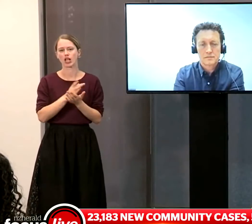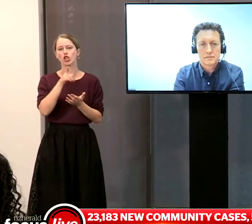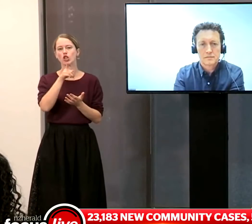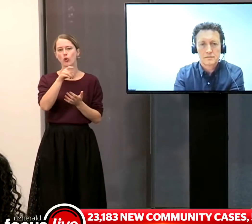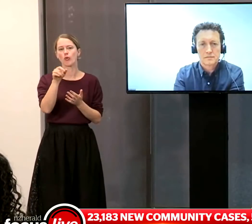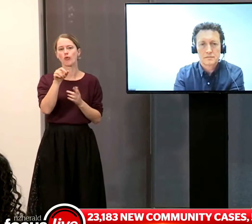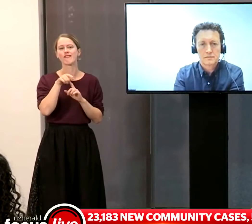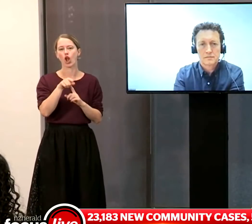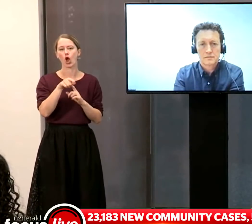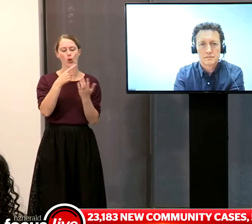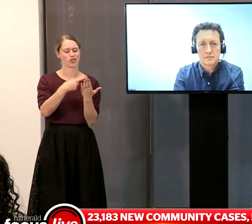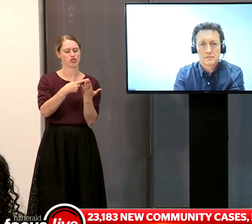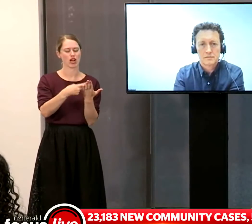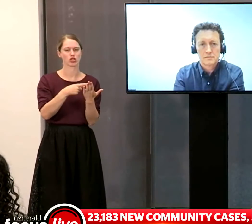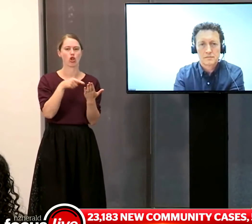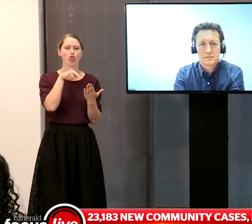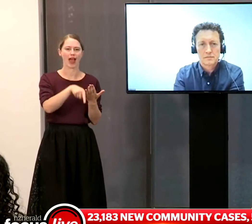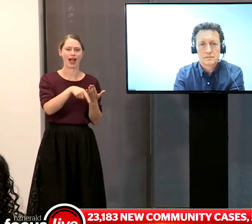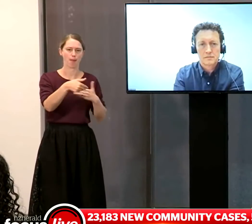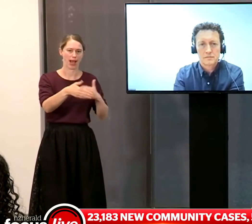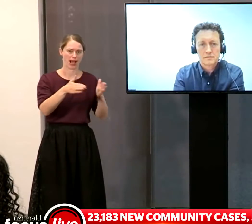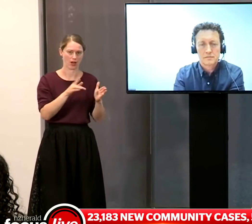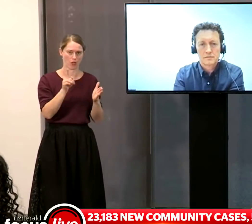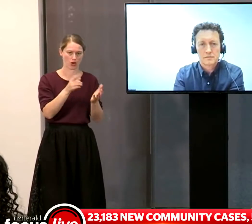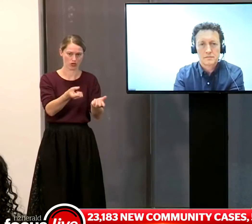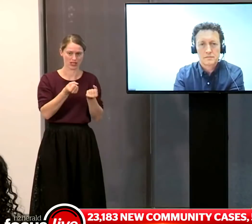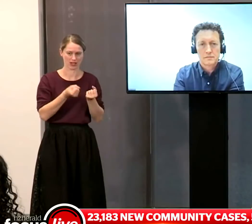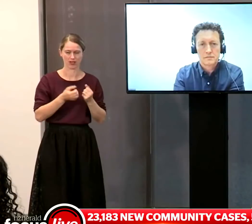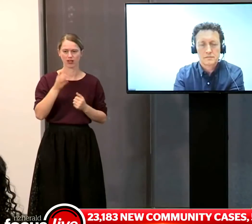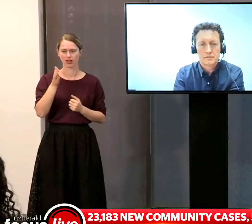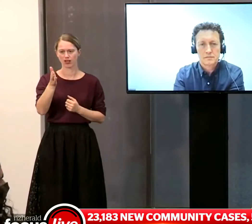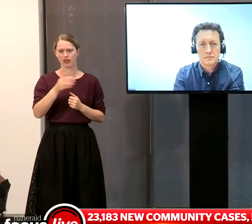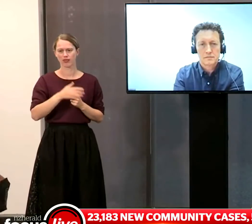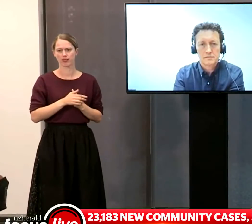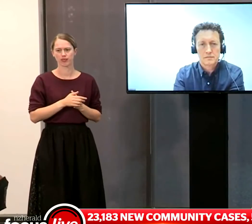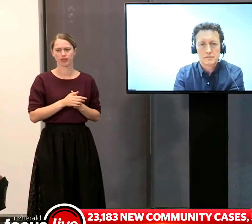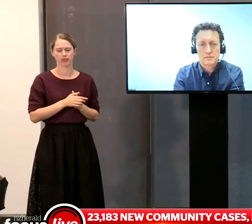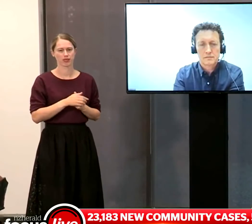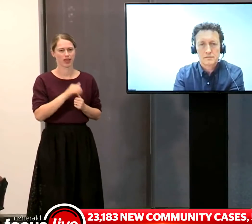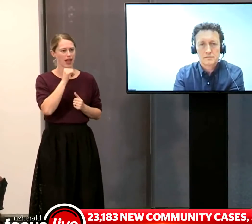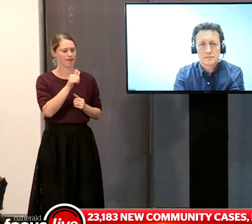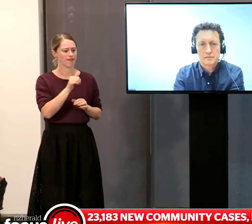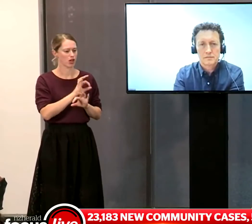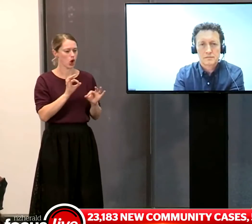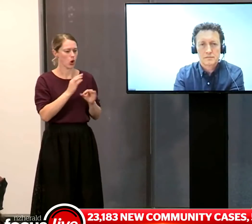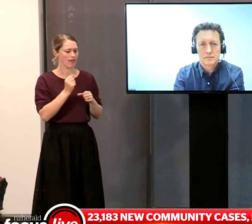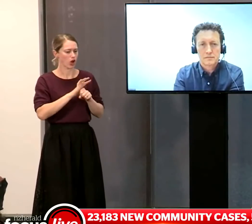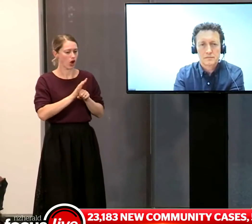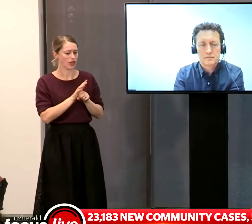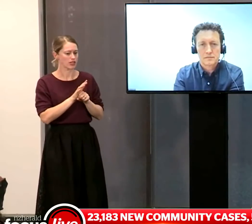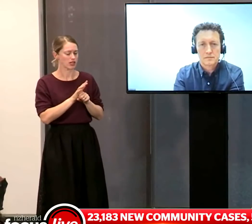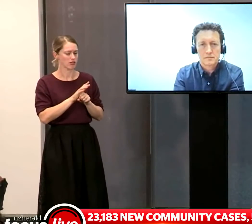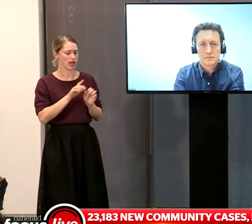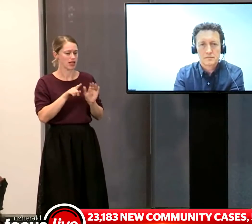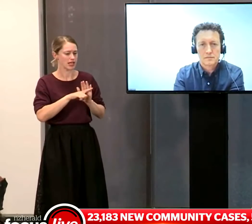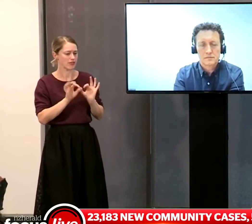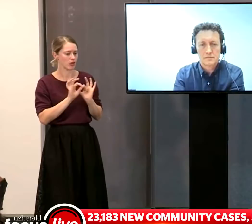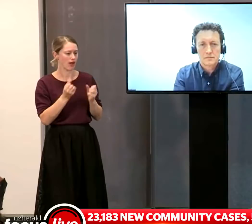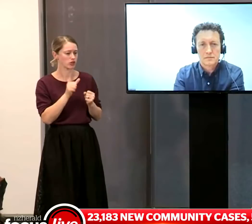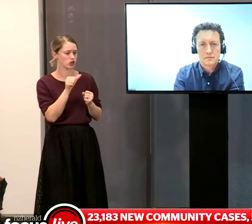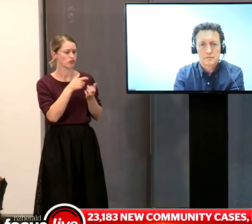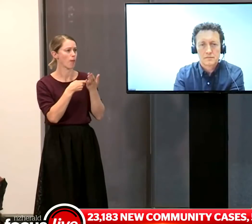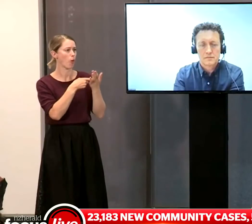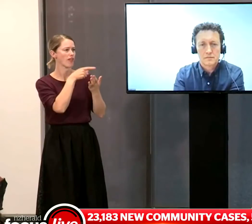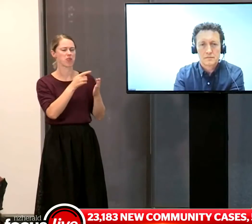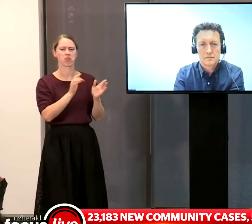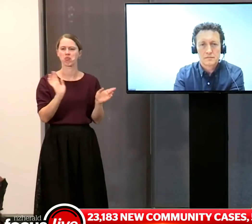should follow the instructions that is on the packet of the one they receive. Is there any benefit in reporting negative rats? Not particularly, no.